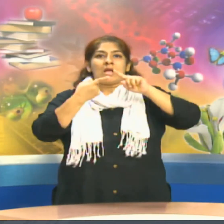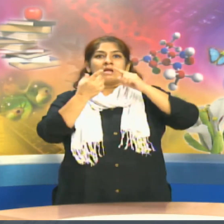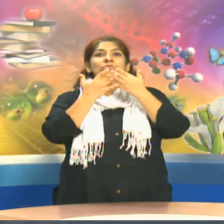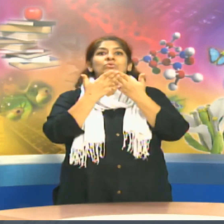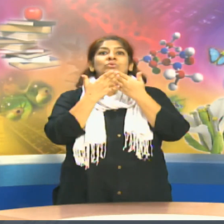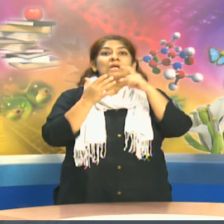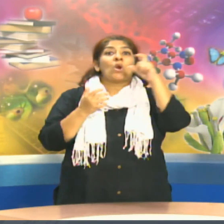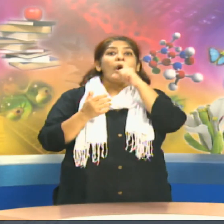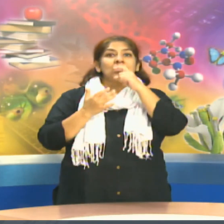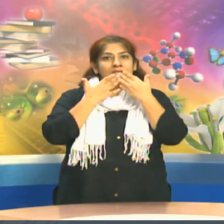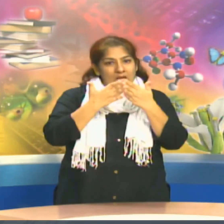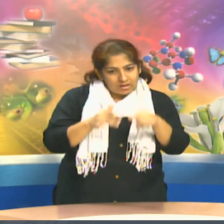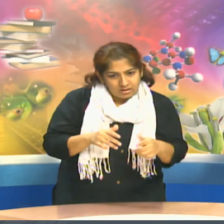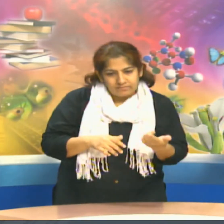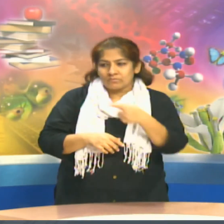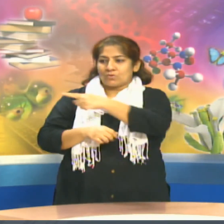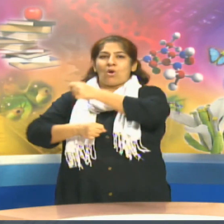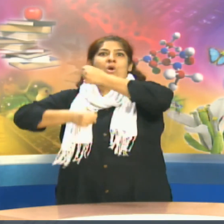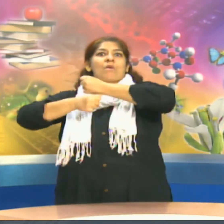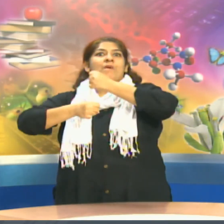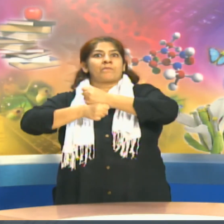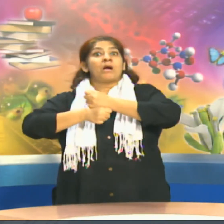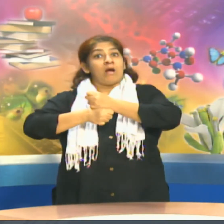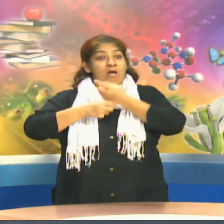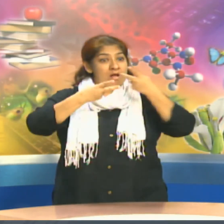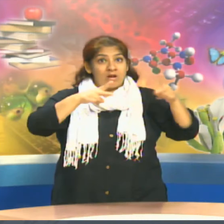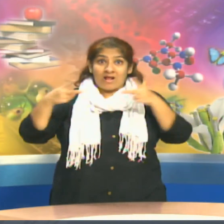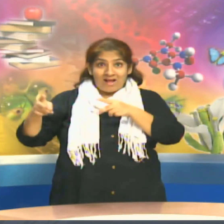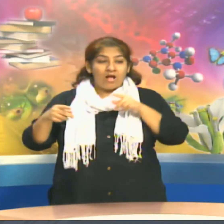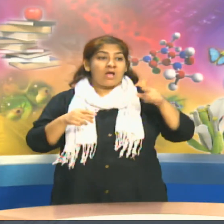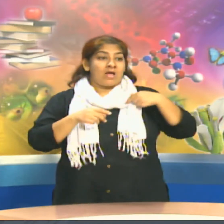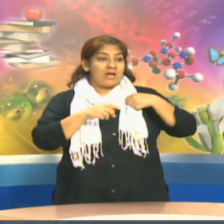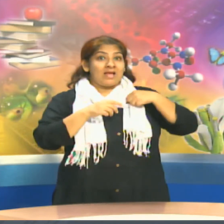that has bifurcation down the line.